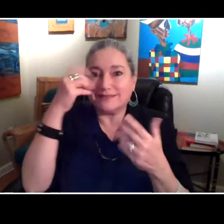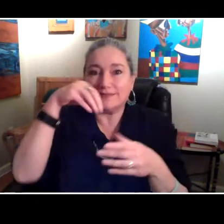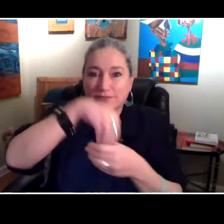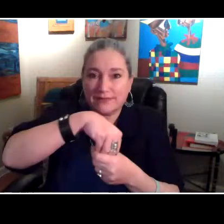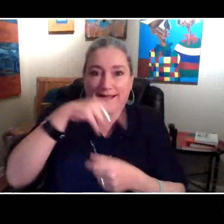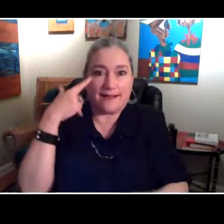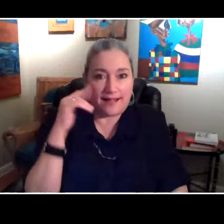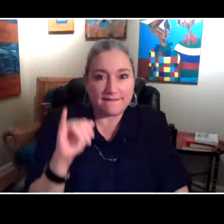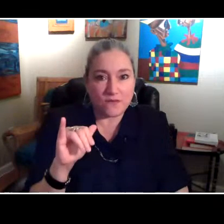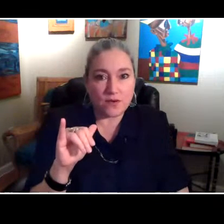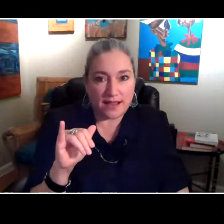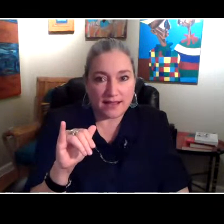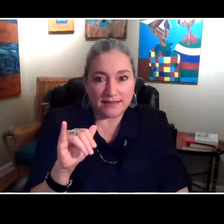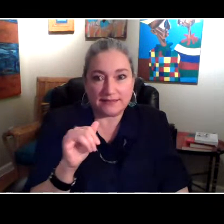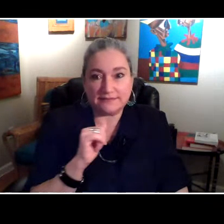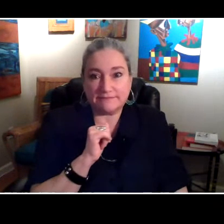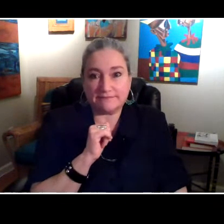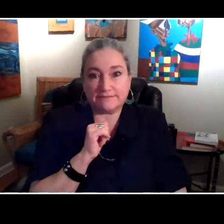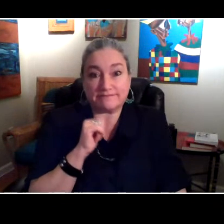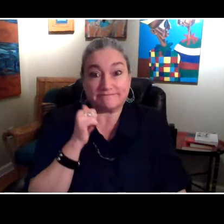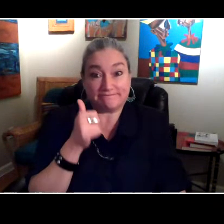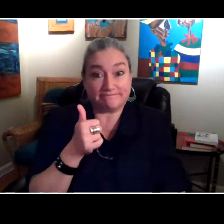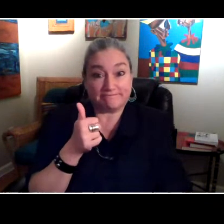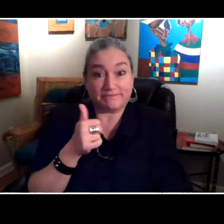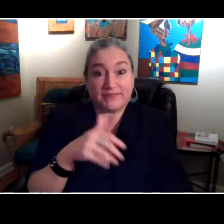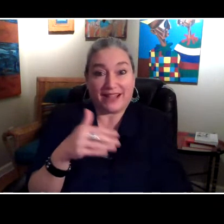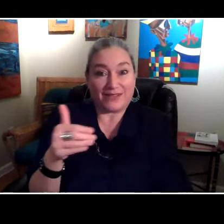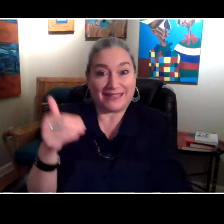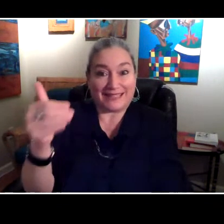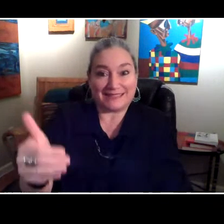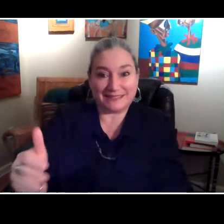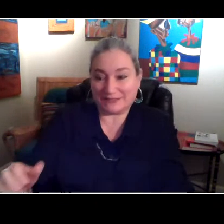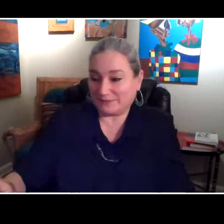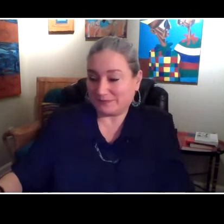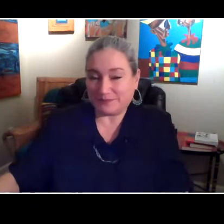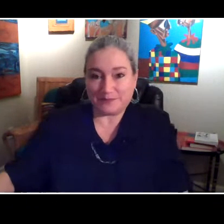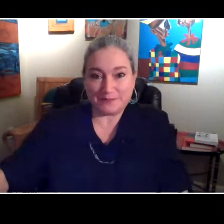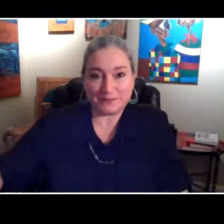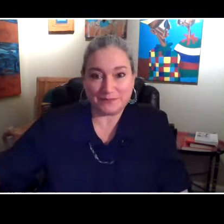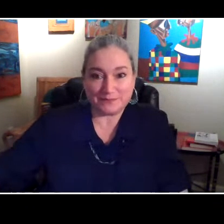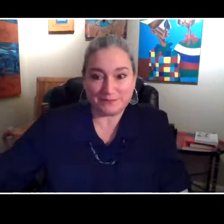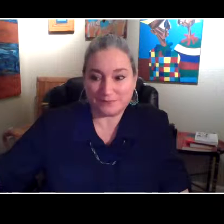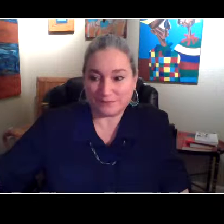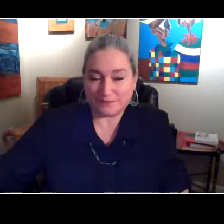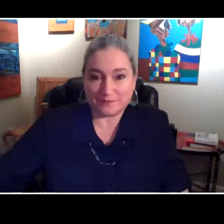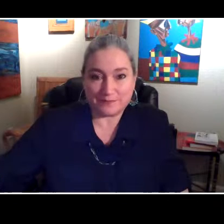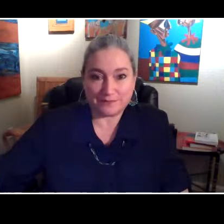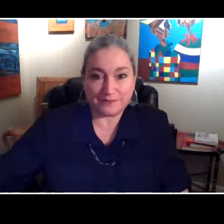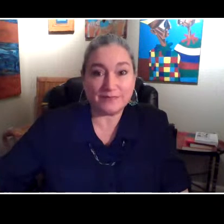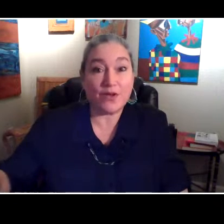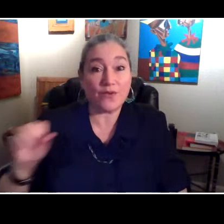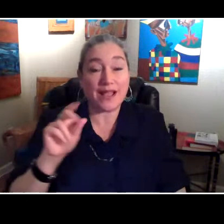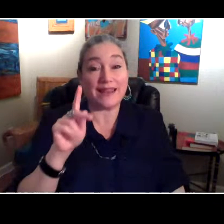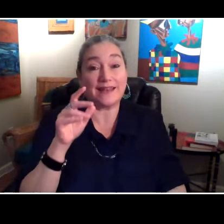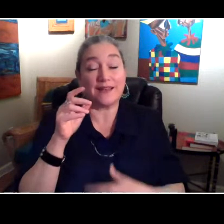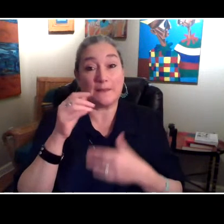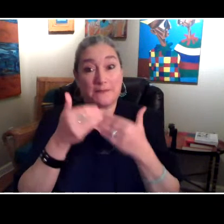are the many ways that we fought back in this third wave in California. Next